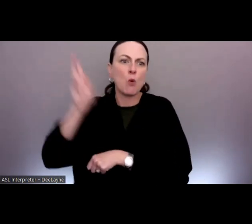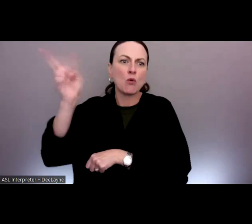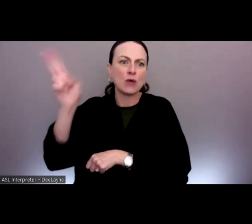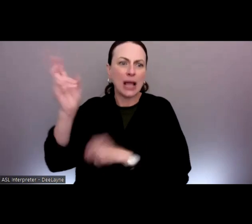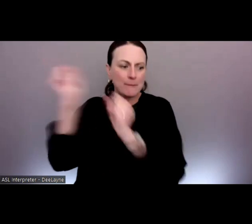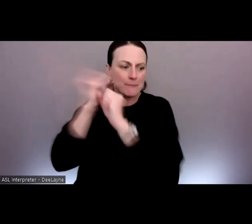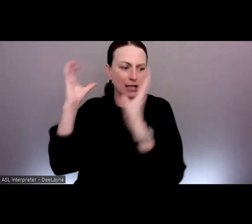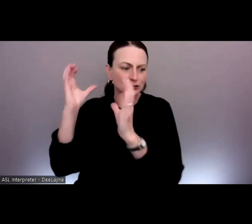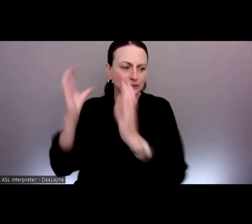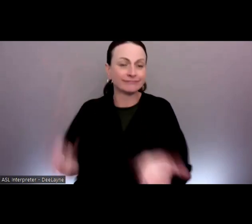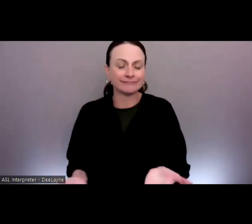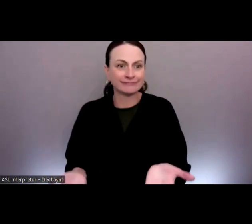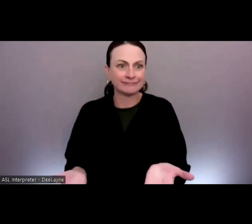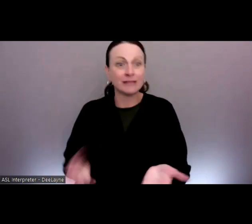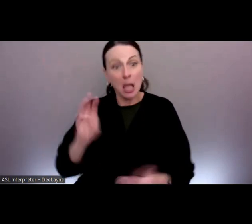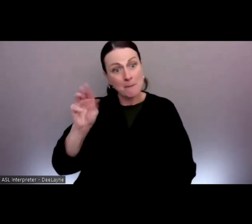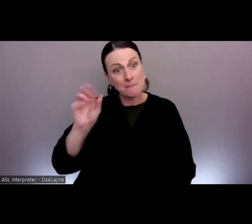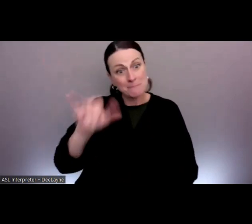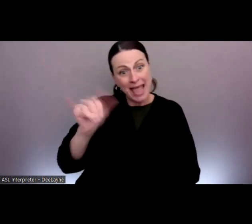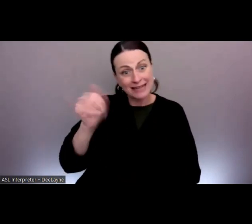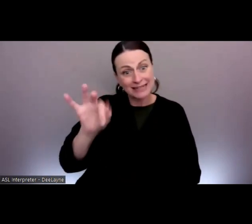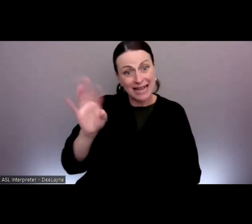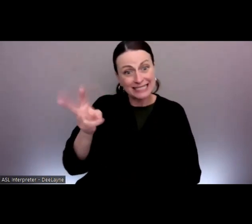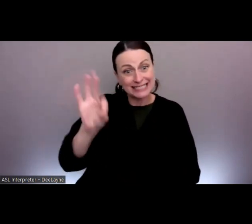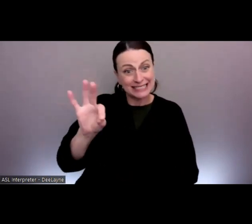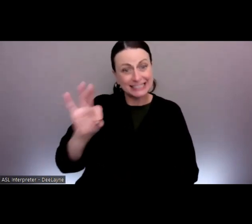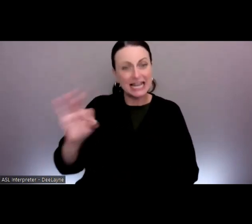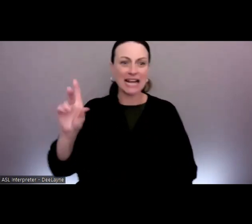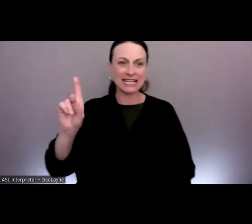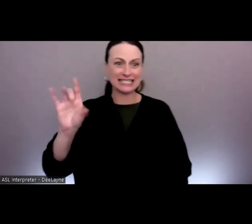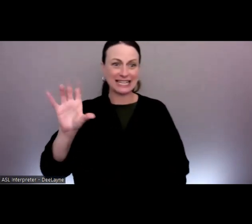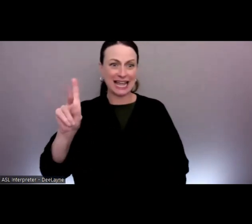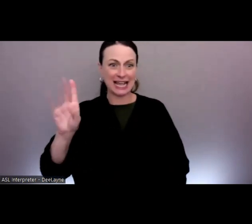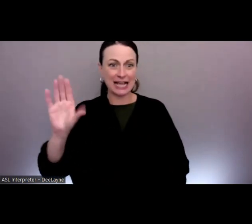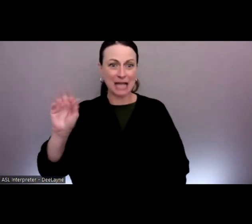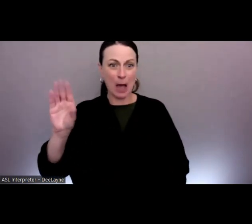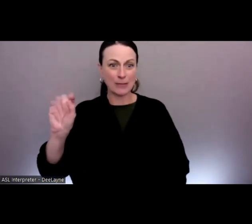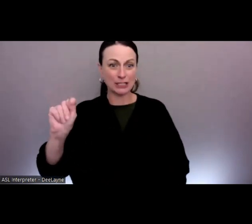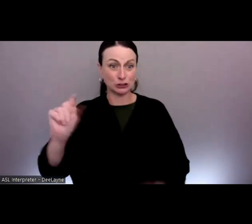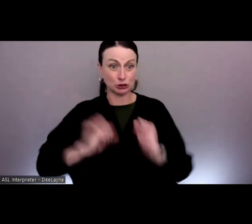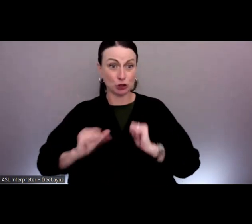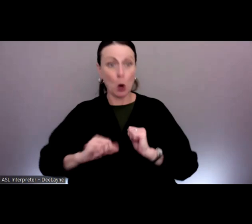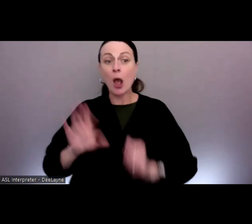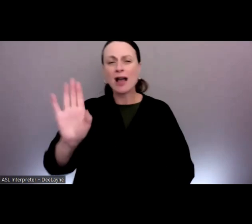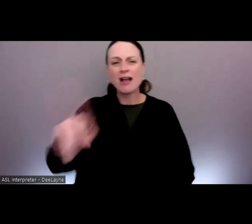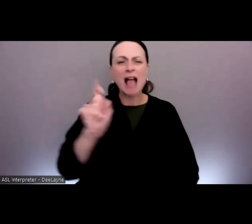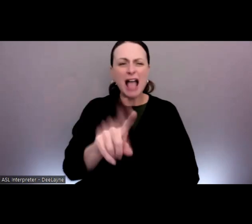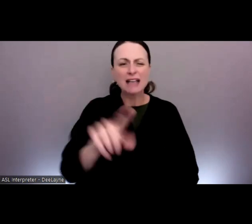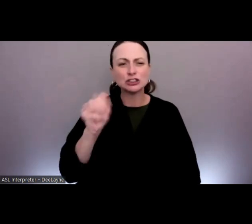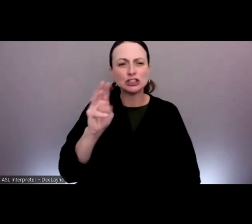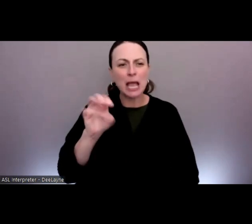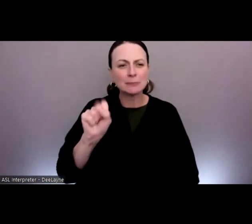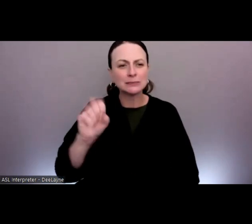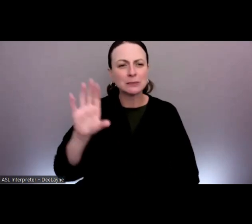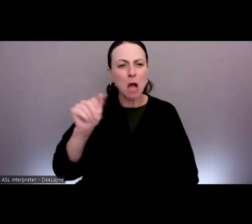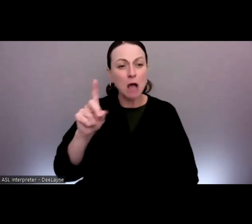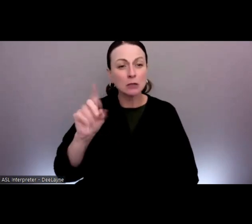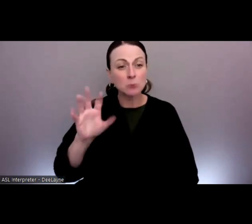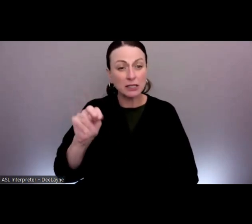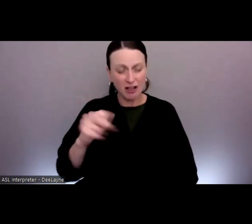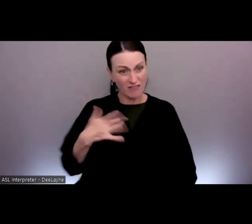In May 1969, on the Dick Cavett Show, James Baldwin was asked if he felt that there has been any